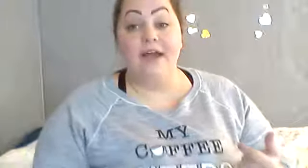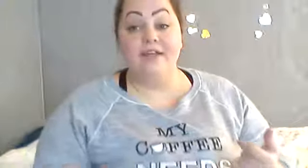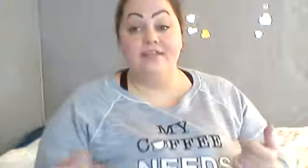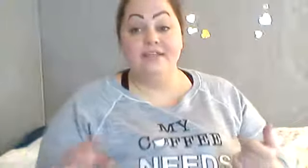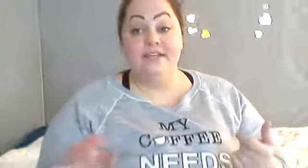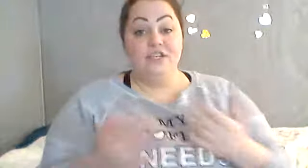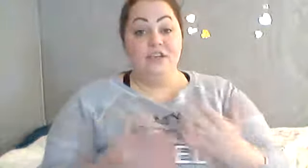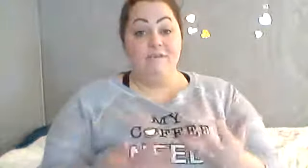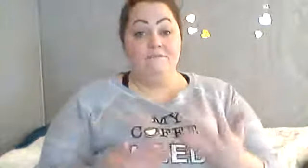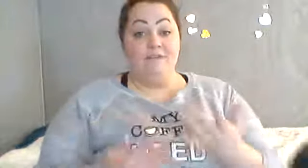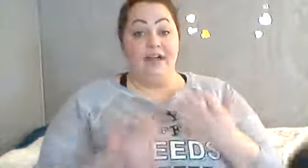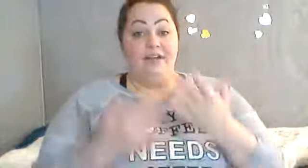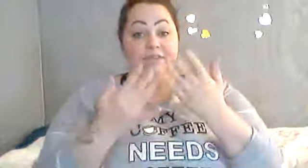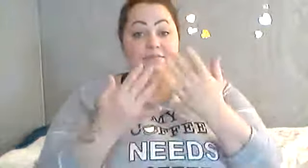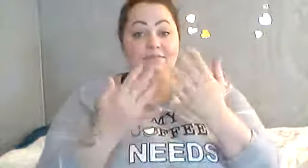Fire station. Fire